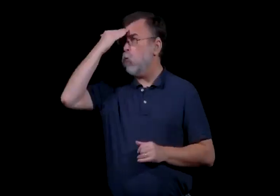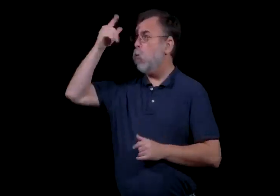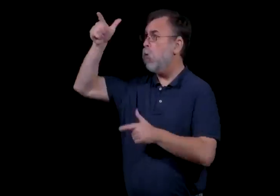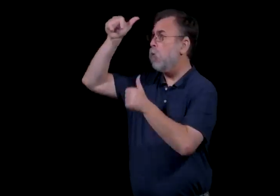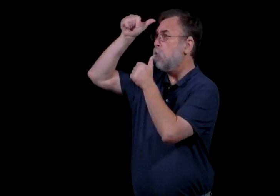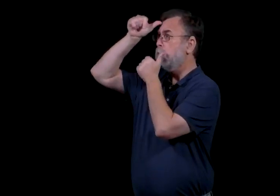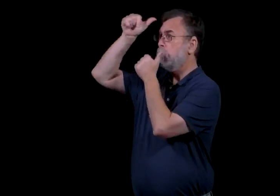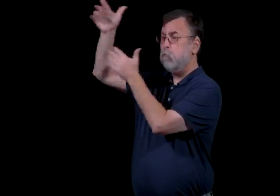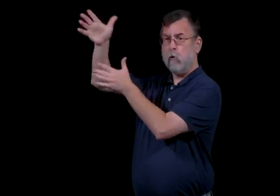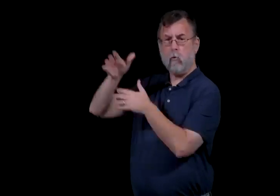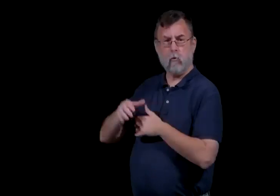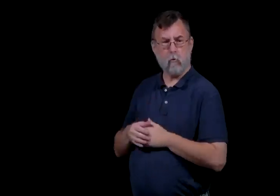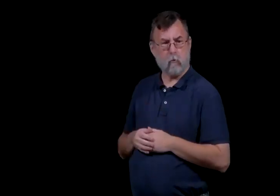just as I know the Father.